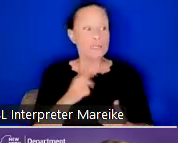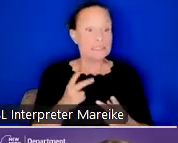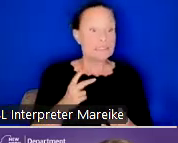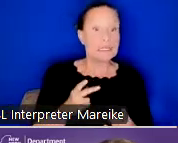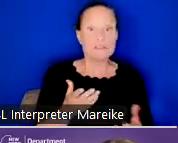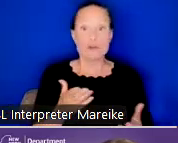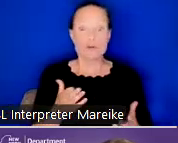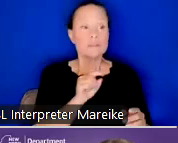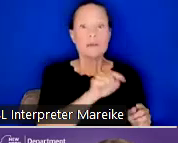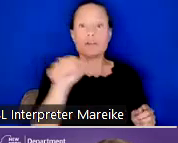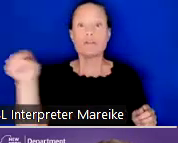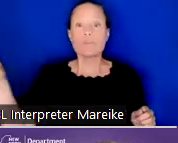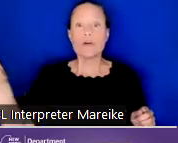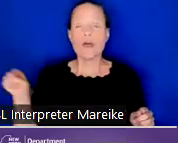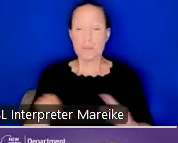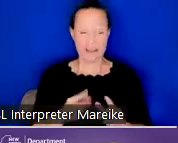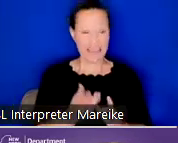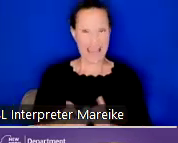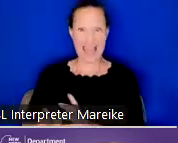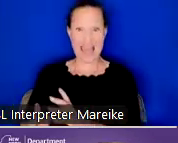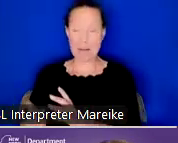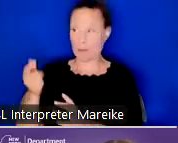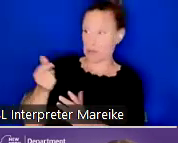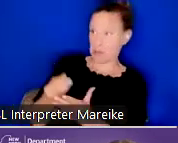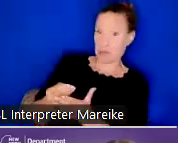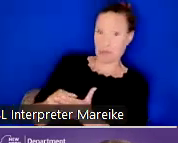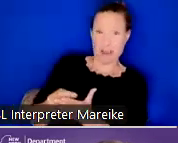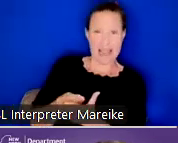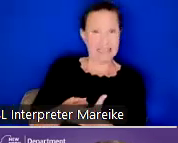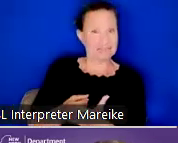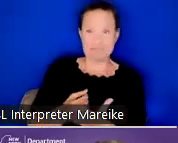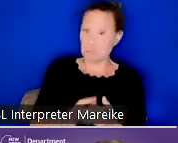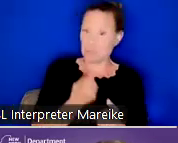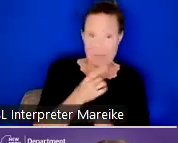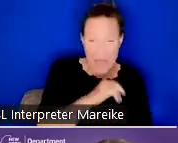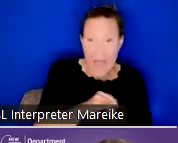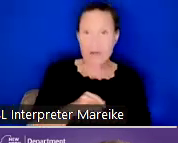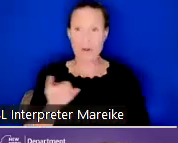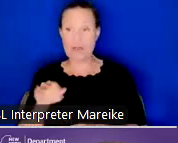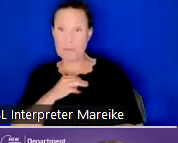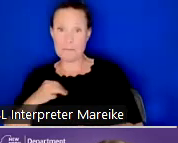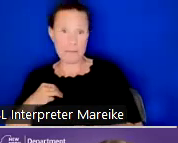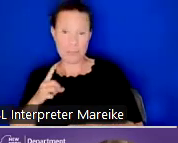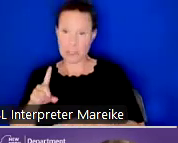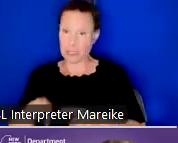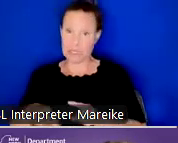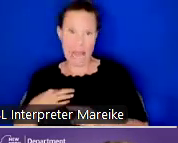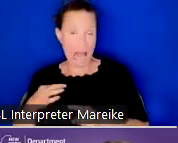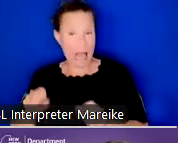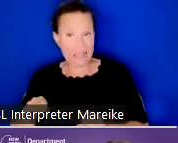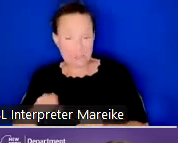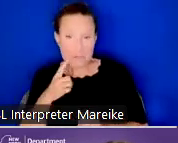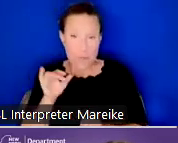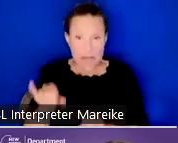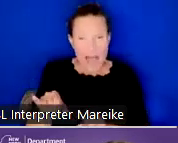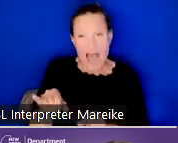There's things that maybe our grant funding doesn't cover for members, or members that aren't eligible for programs that are under our grant funding. And that's